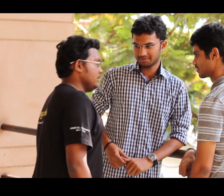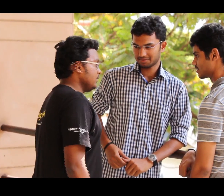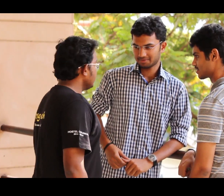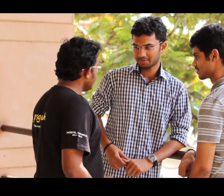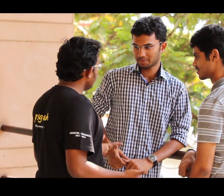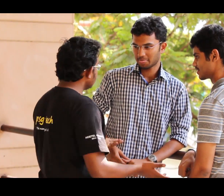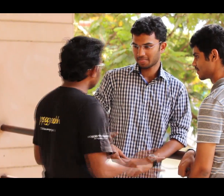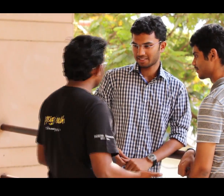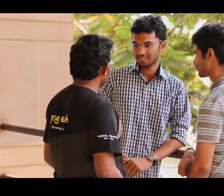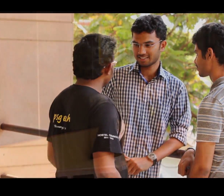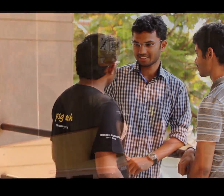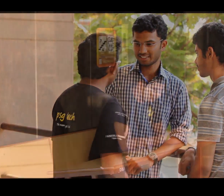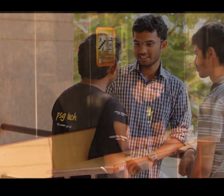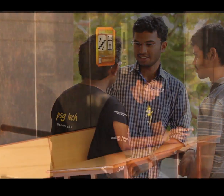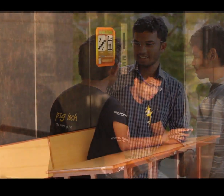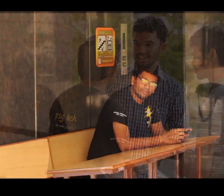about the few of us who aren't as lucky?